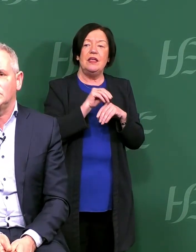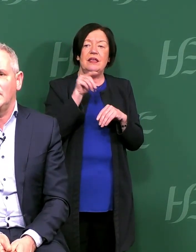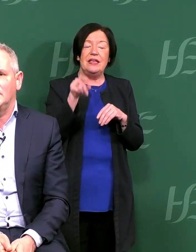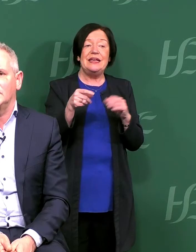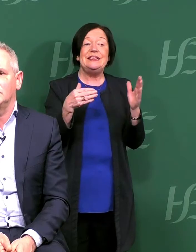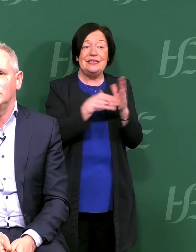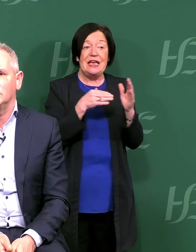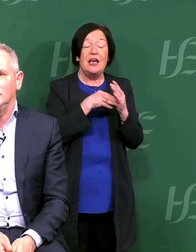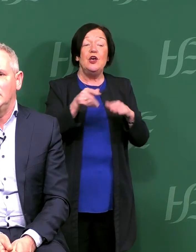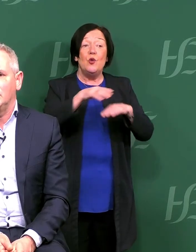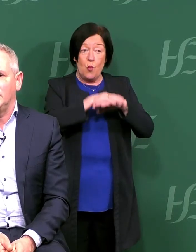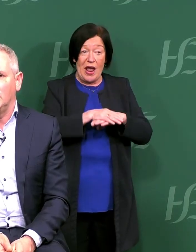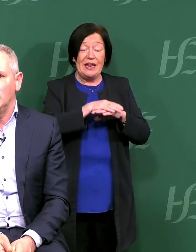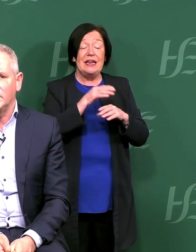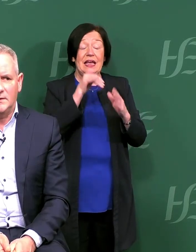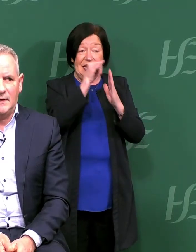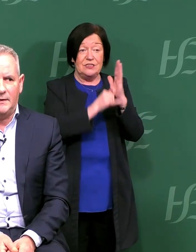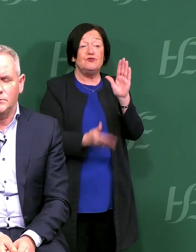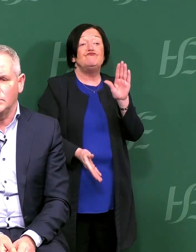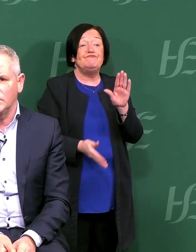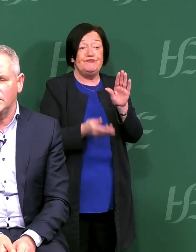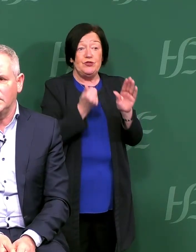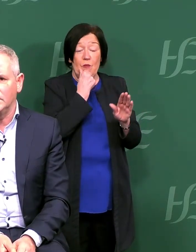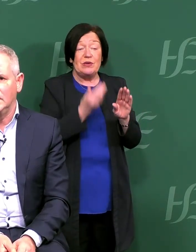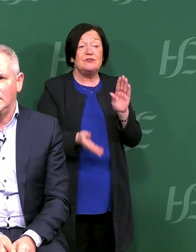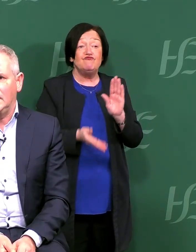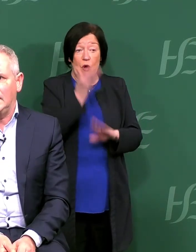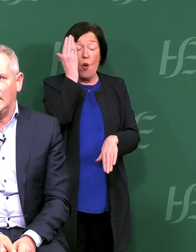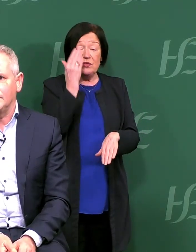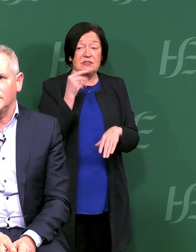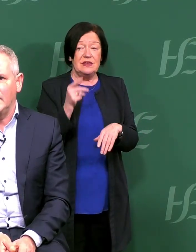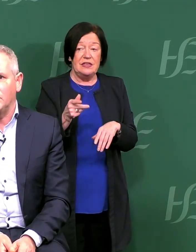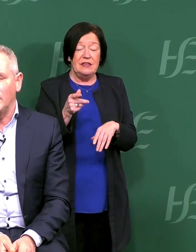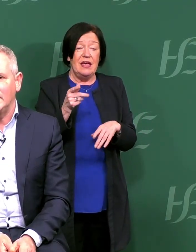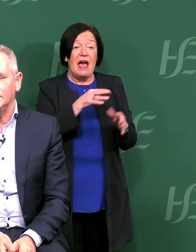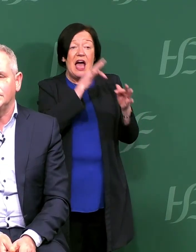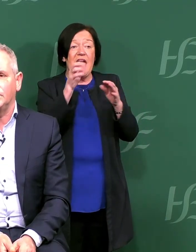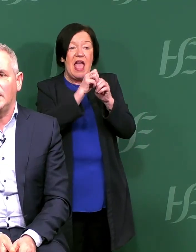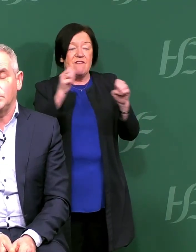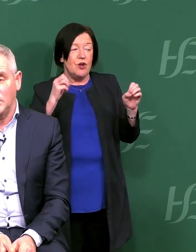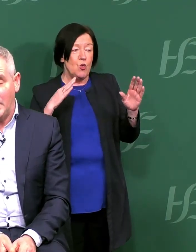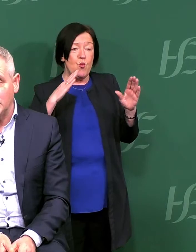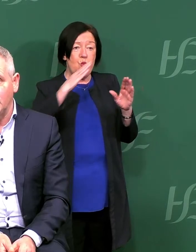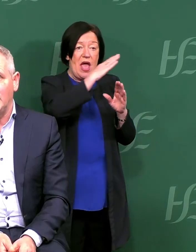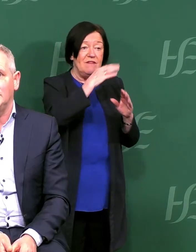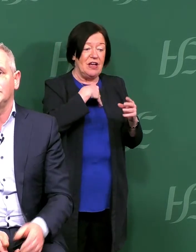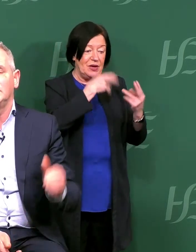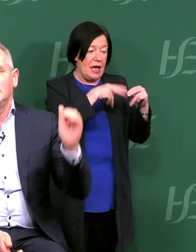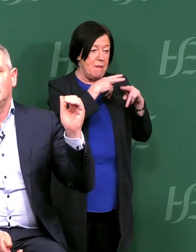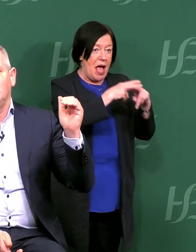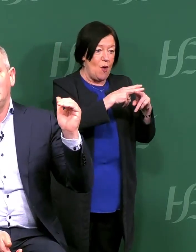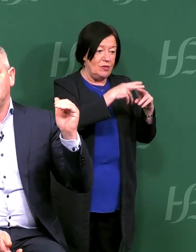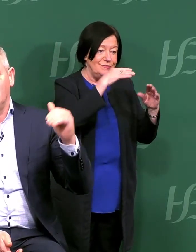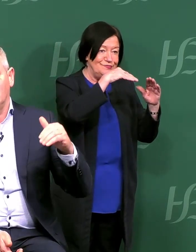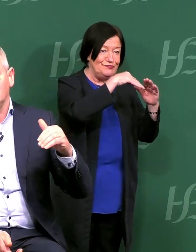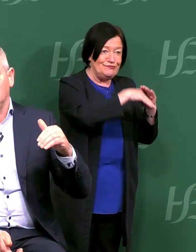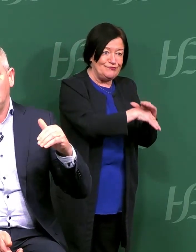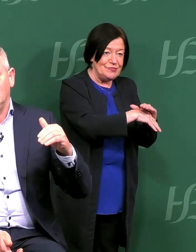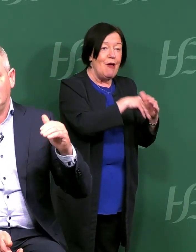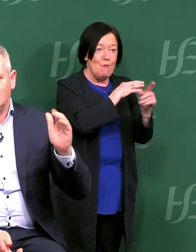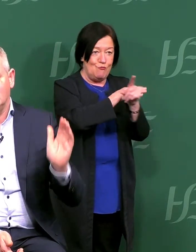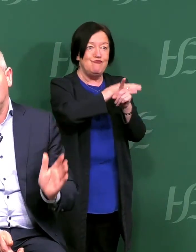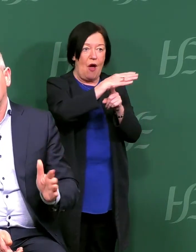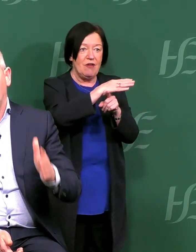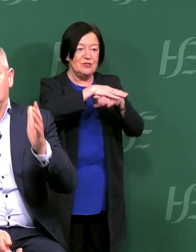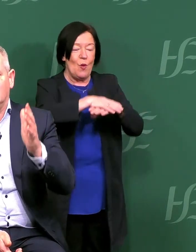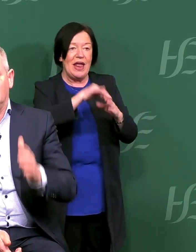about yes, waiting list roles, we know, and I think Anne has shown it here. After every wave, as we come out of a wave, we made progress on